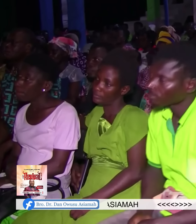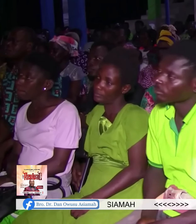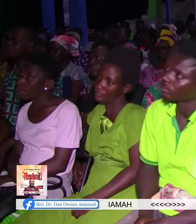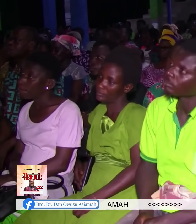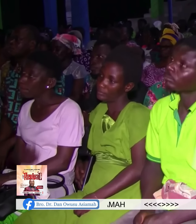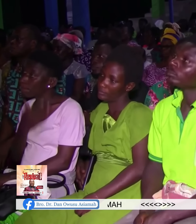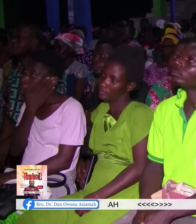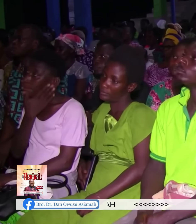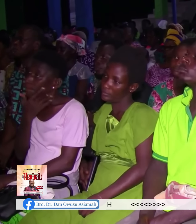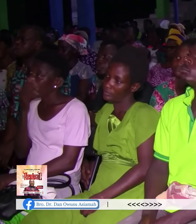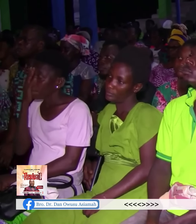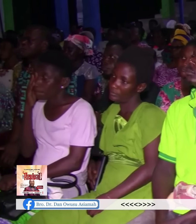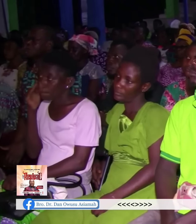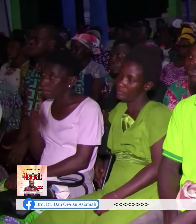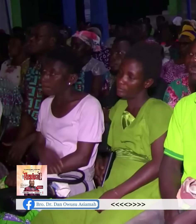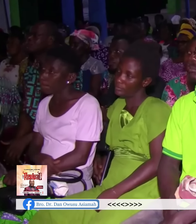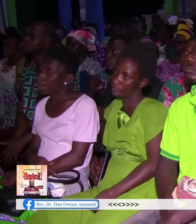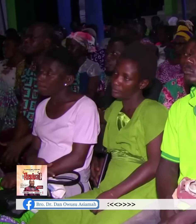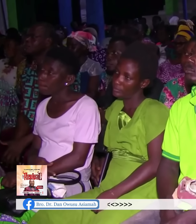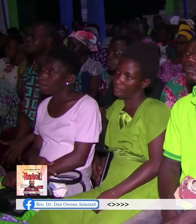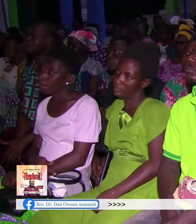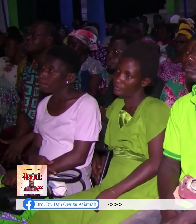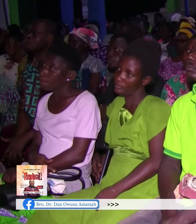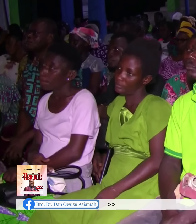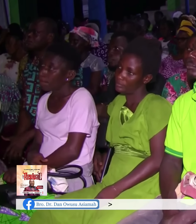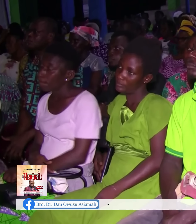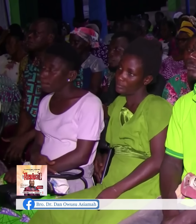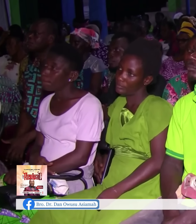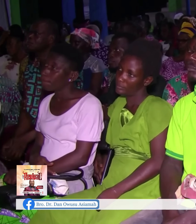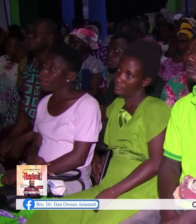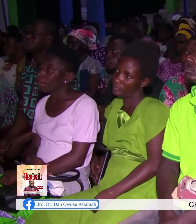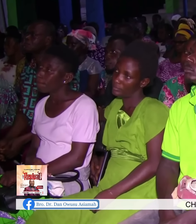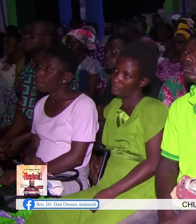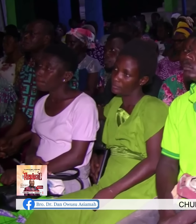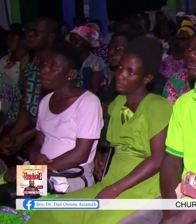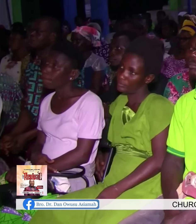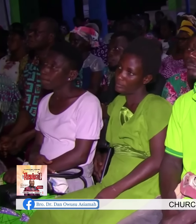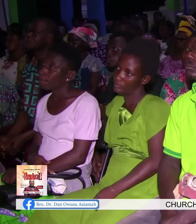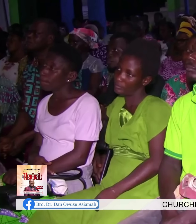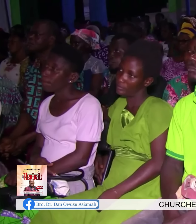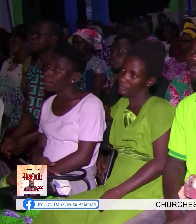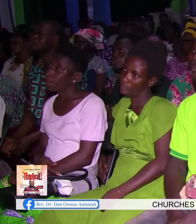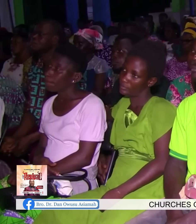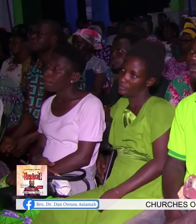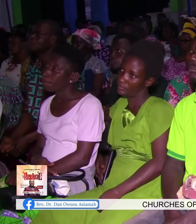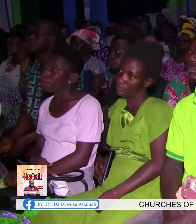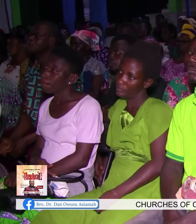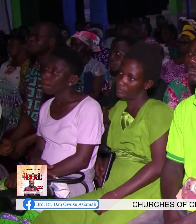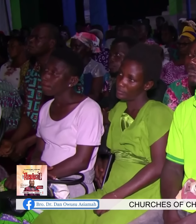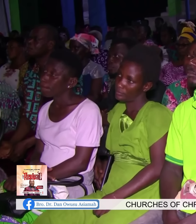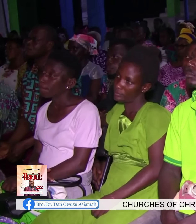enkrofo edifel na wo mo ka se wo kwa sori a emfa osika enkoma